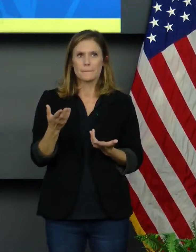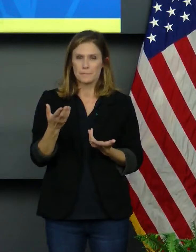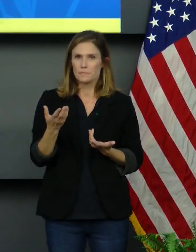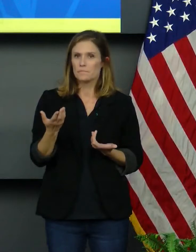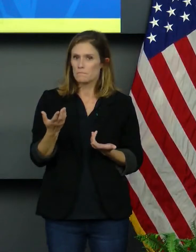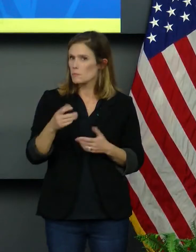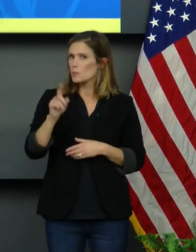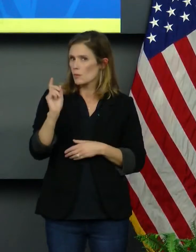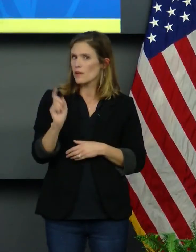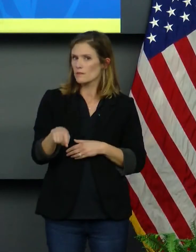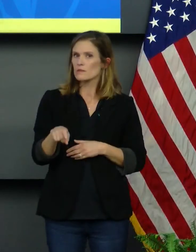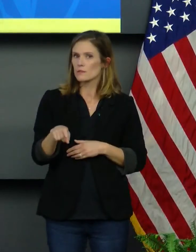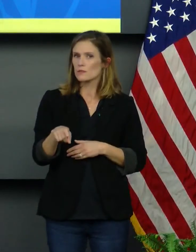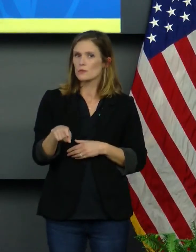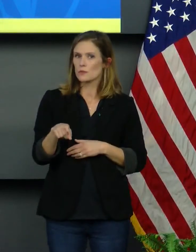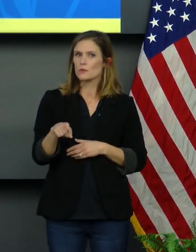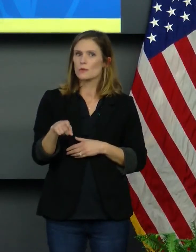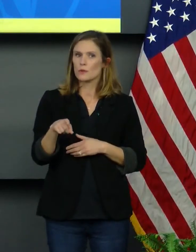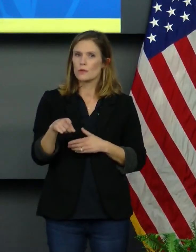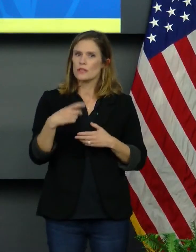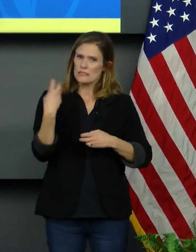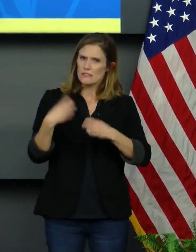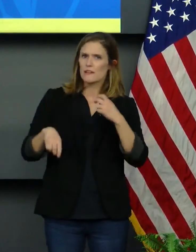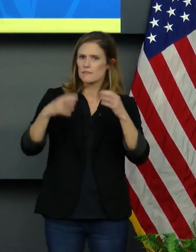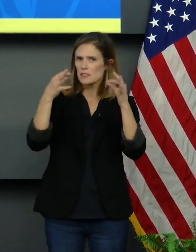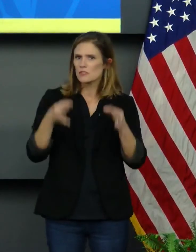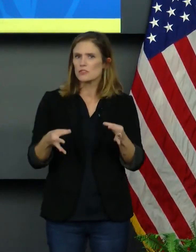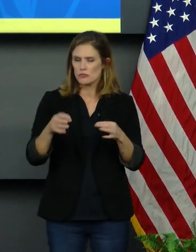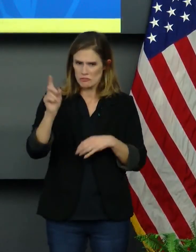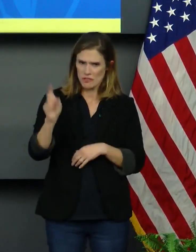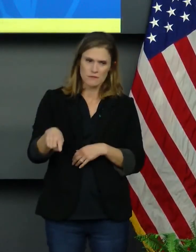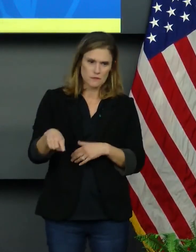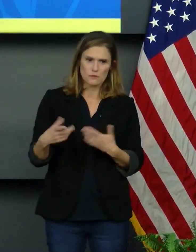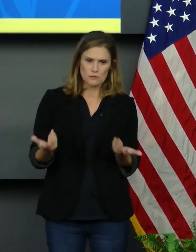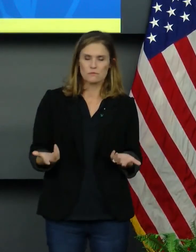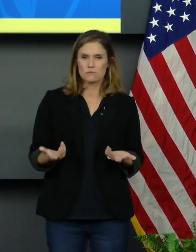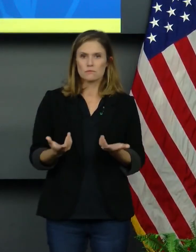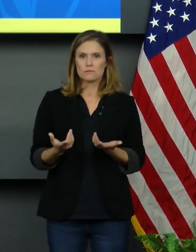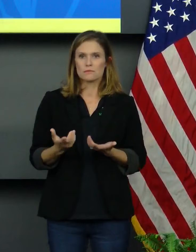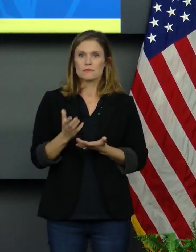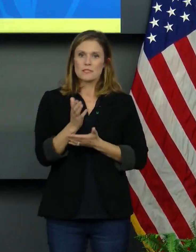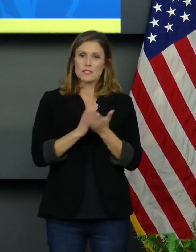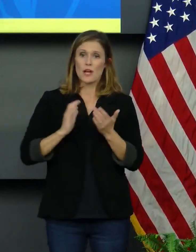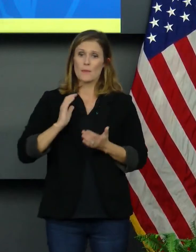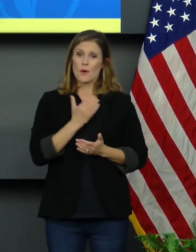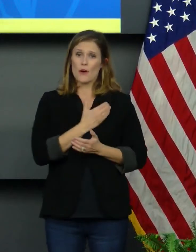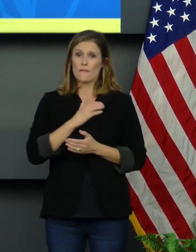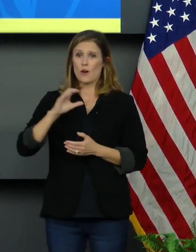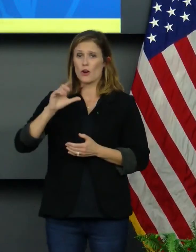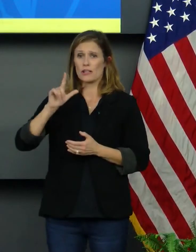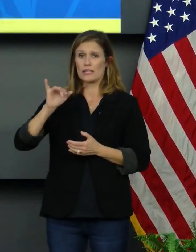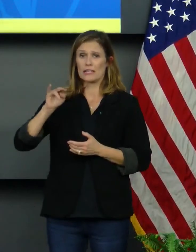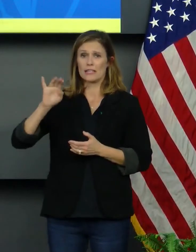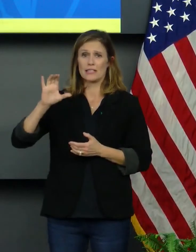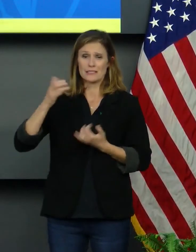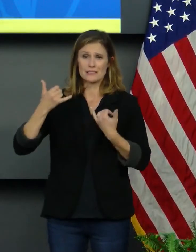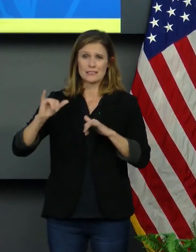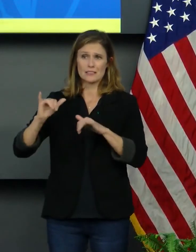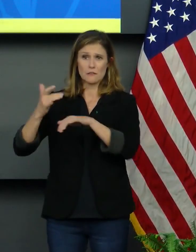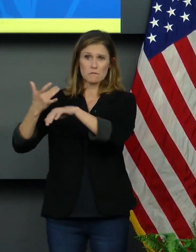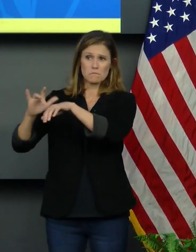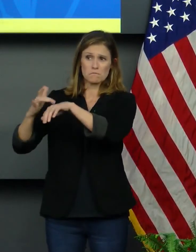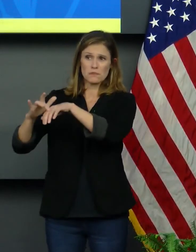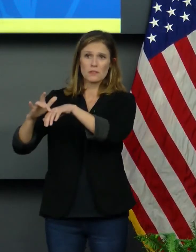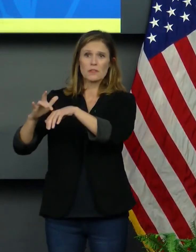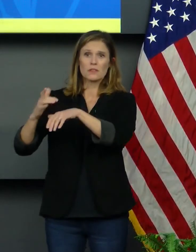have to likely make some really tough decisions. We have some of our clinics are still open at this point. They will